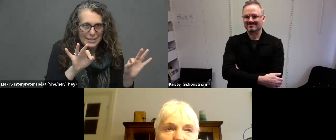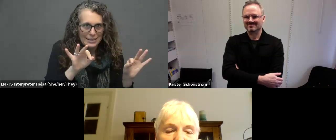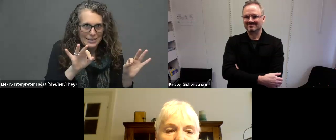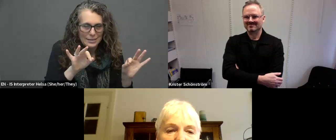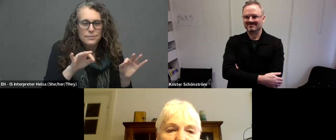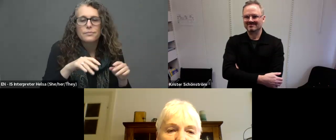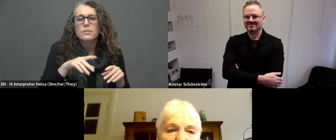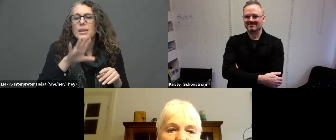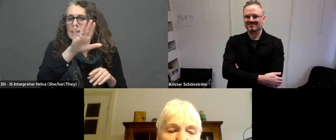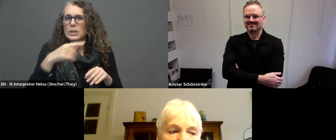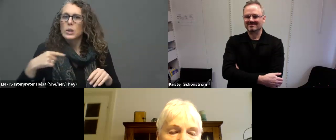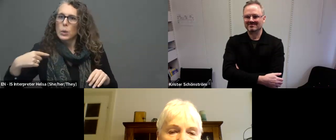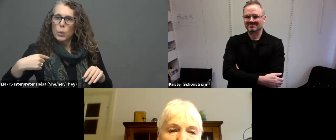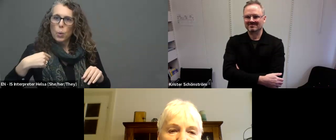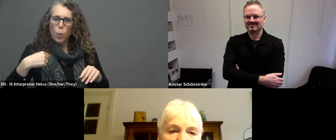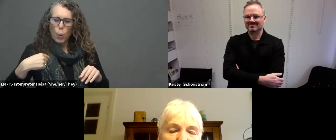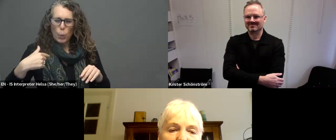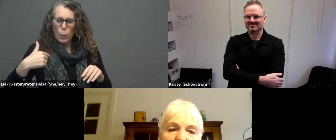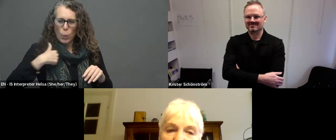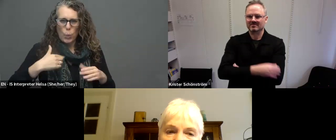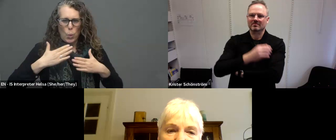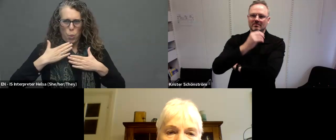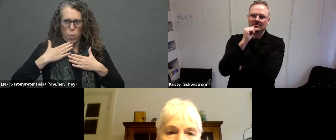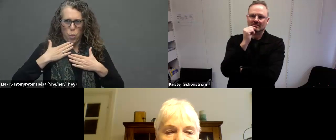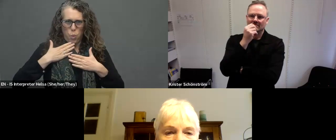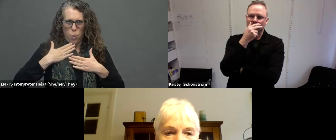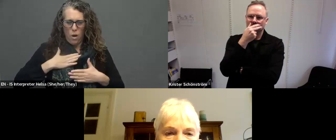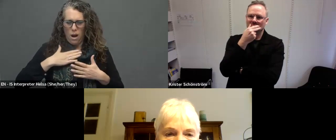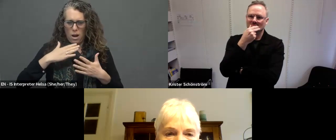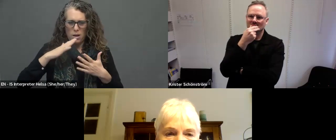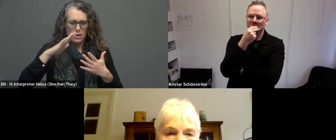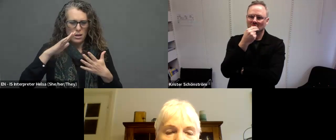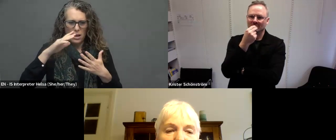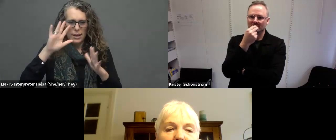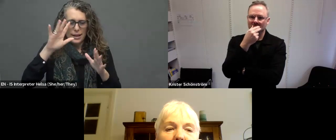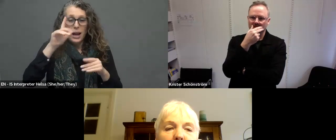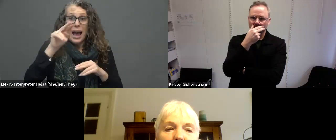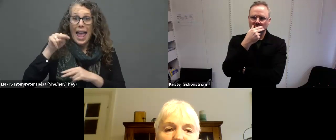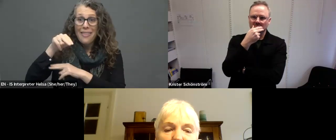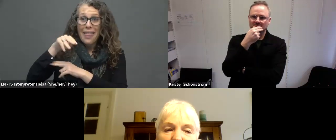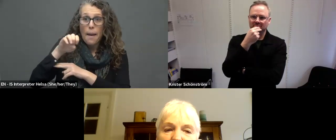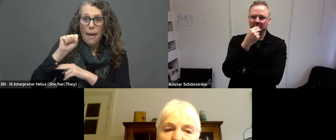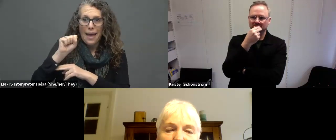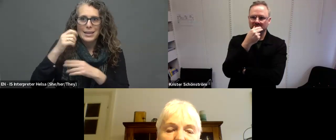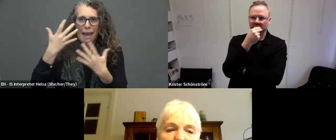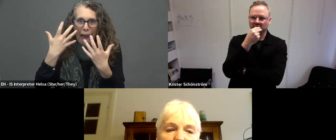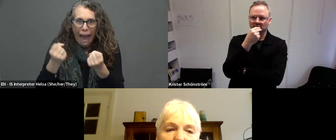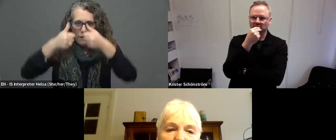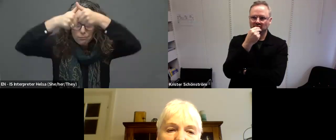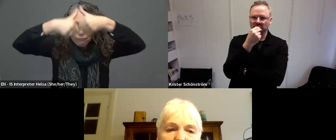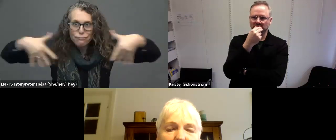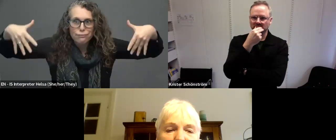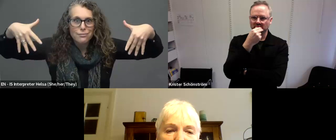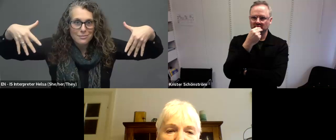We are trying to distinguish between different types of non-manuals, ones which are used